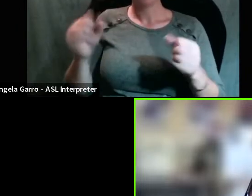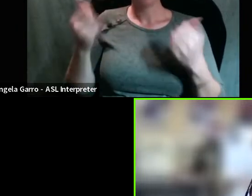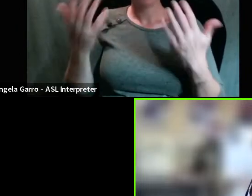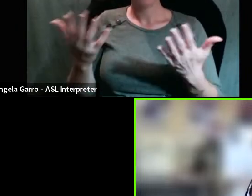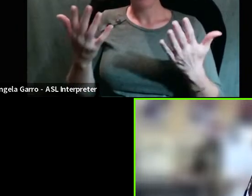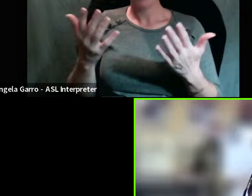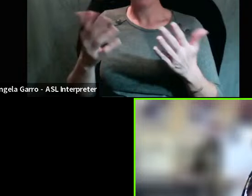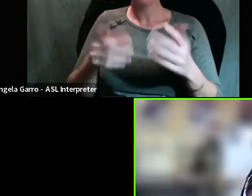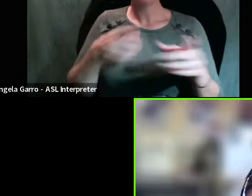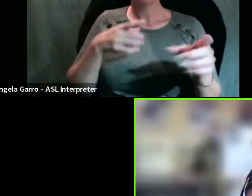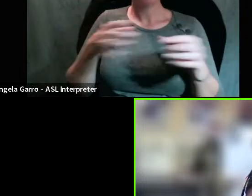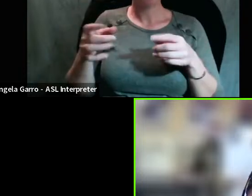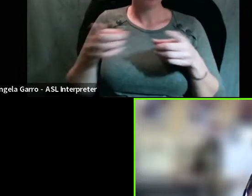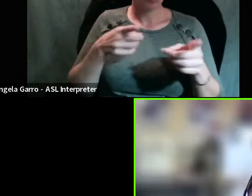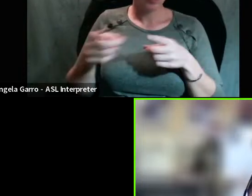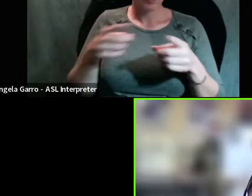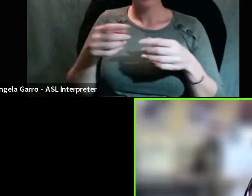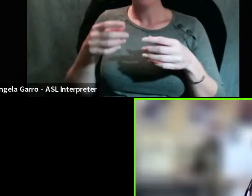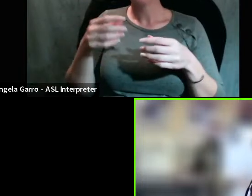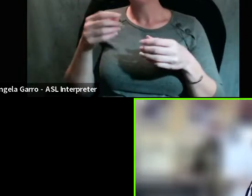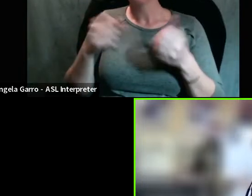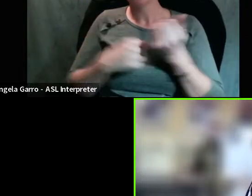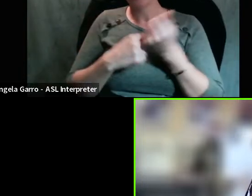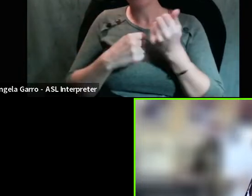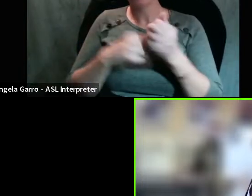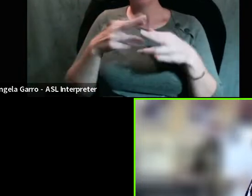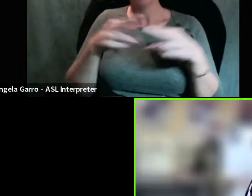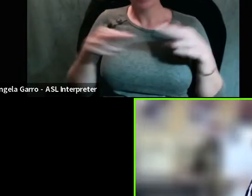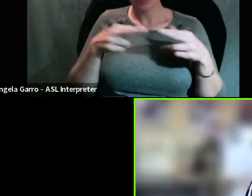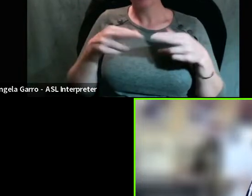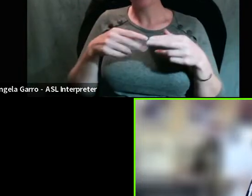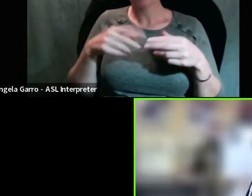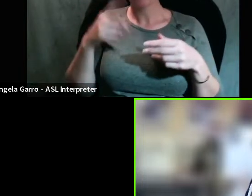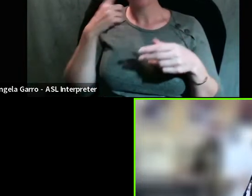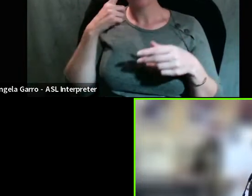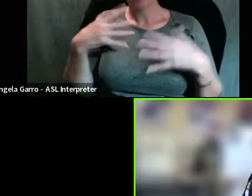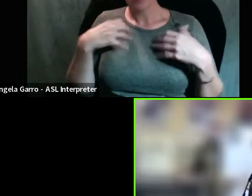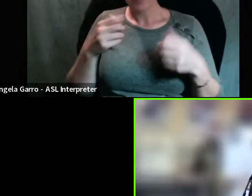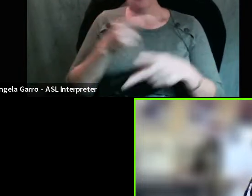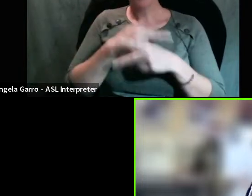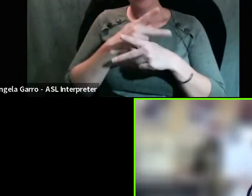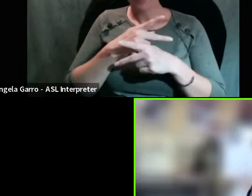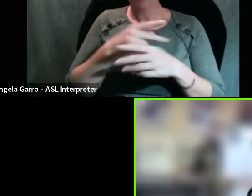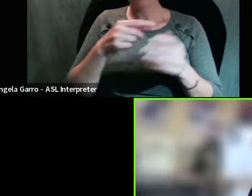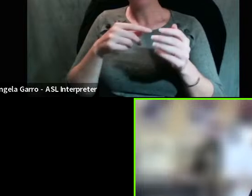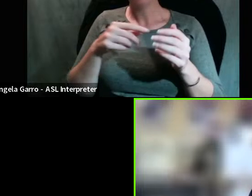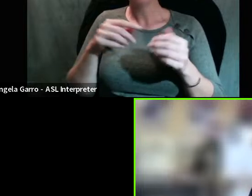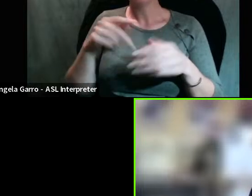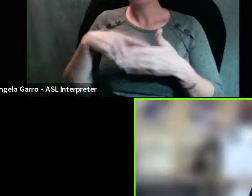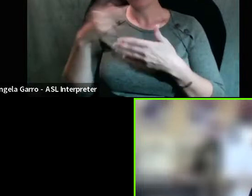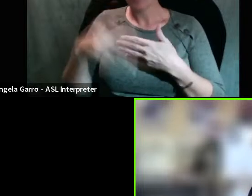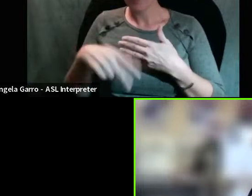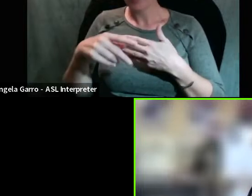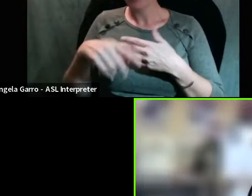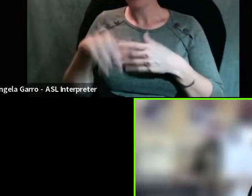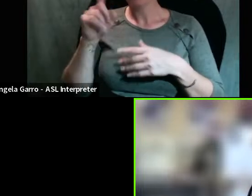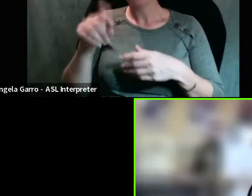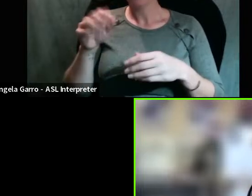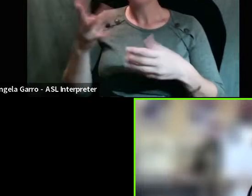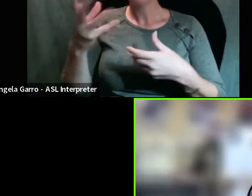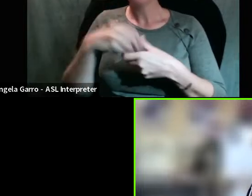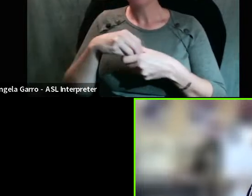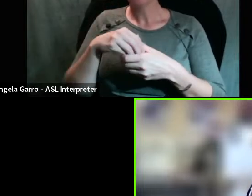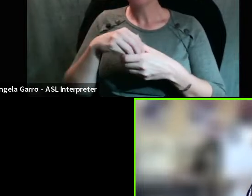description supported with regional, state, national data for the healthcare occupational program. Must include an accelerated